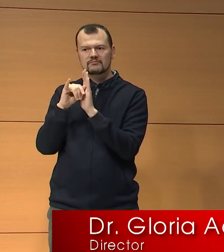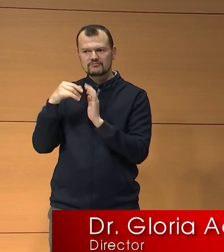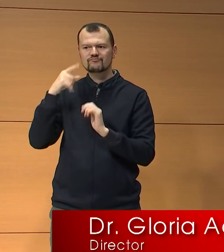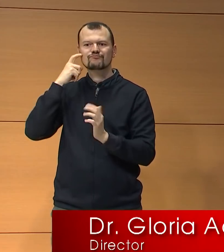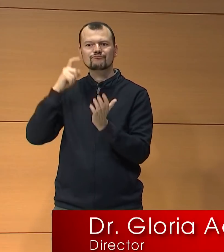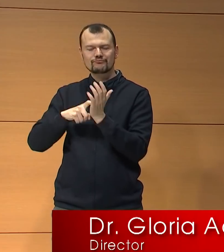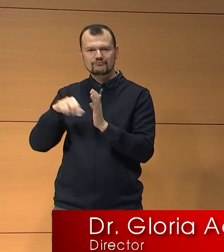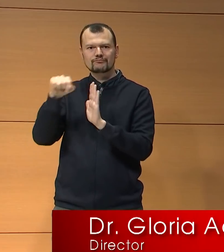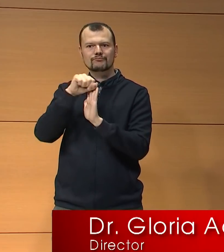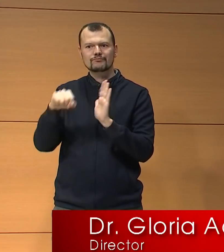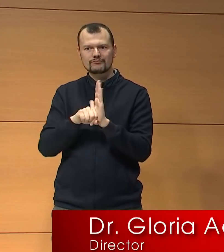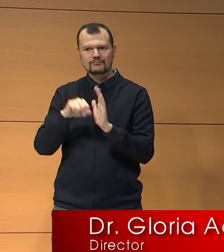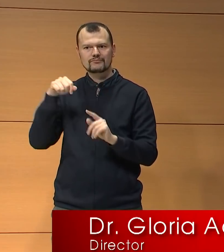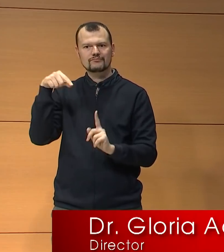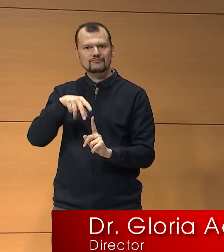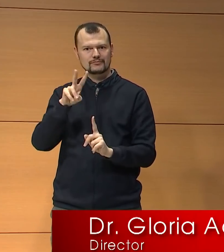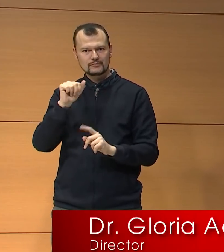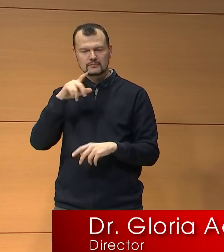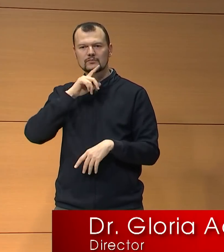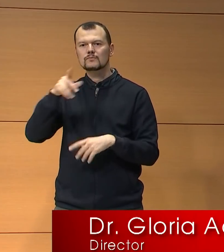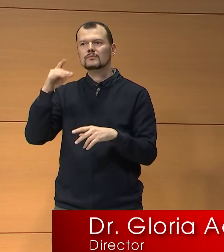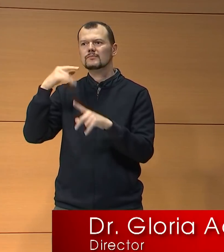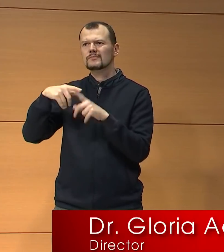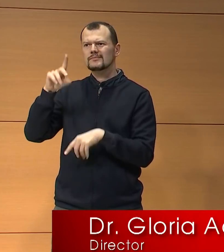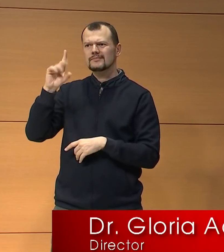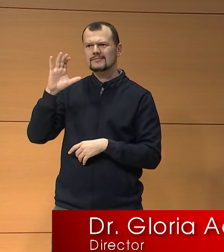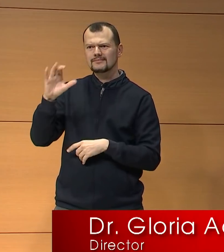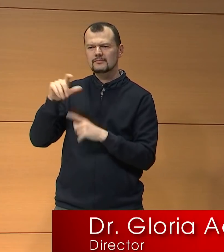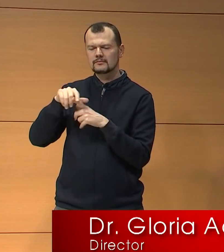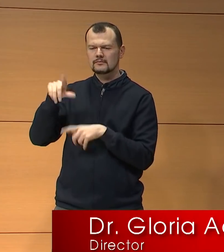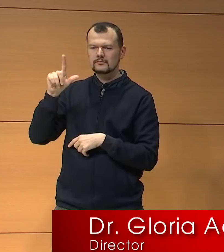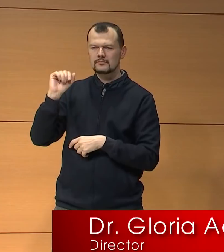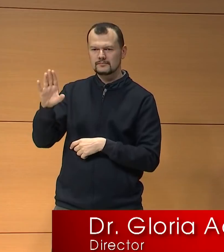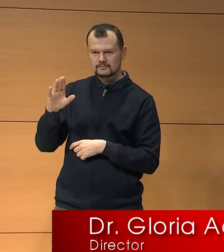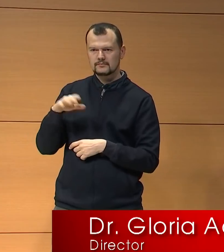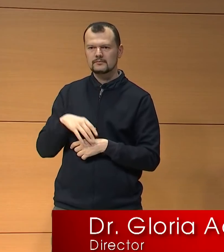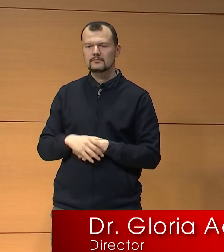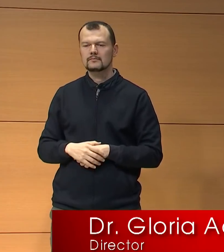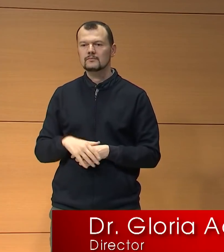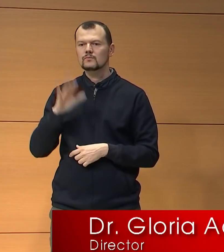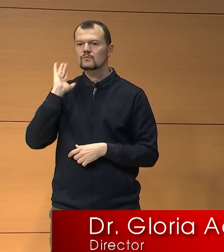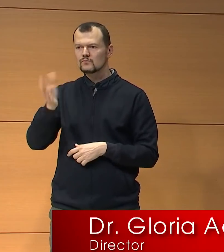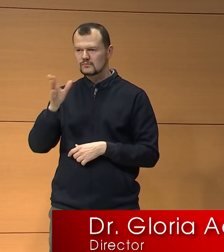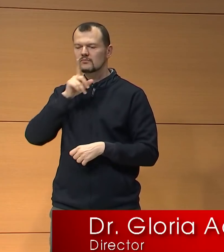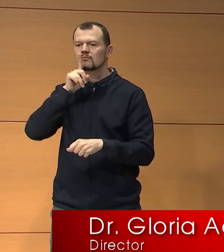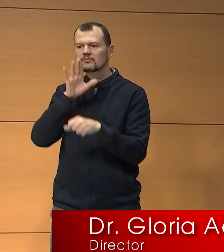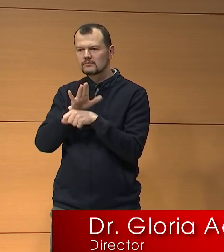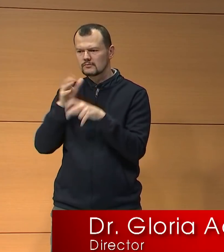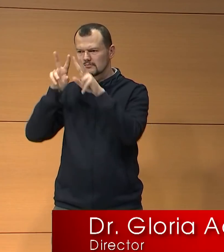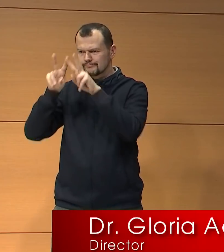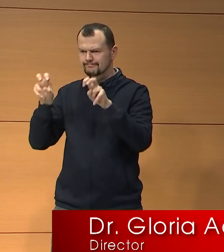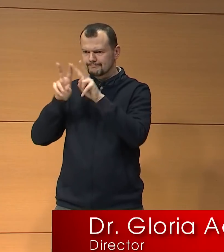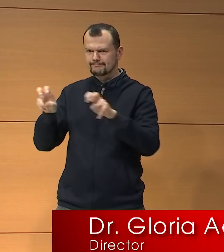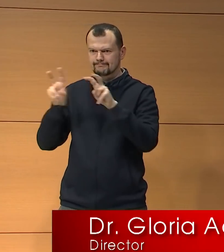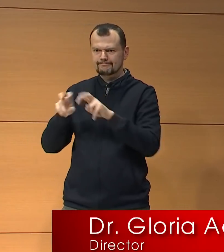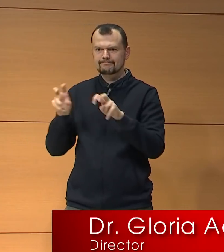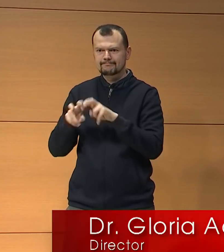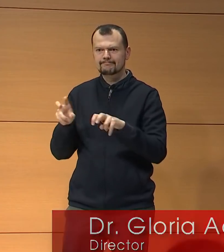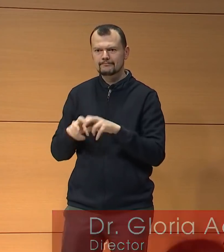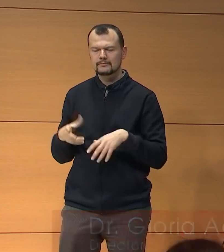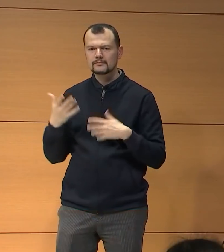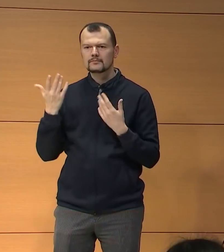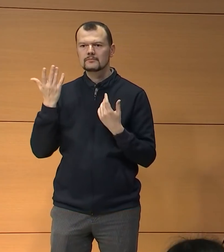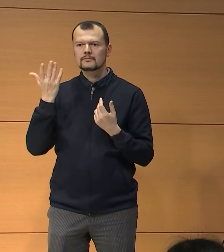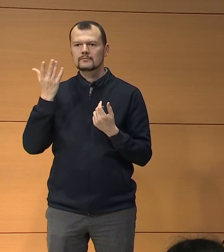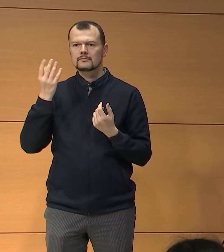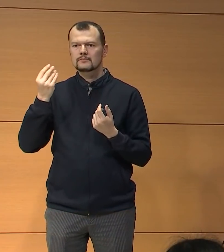DCLS. Results will be confirmed by the CDC. Although these 2 presumptive cases now bring the total